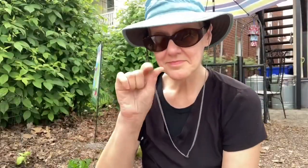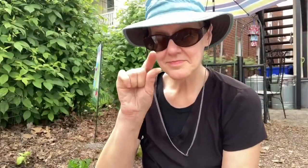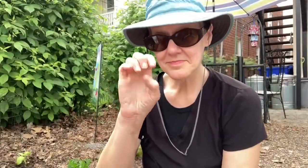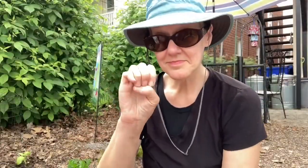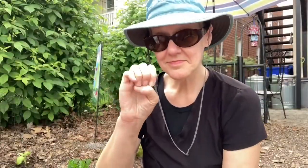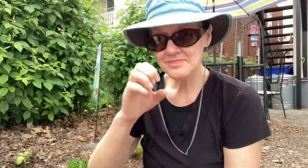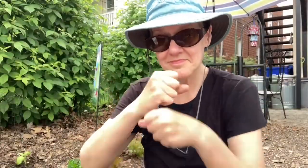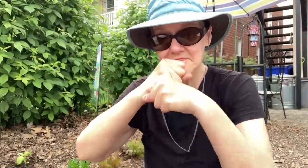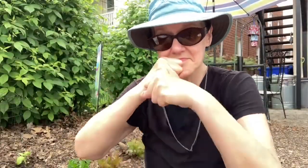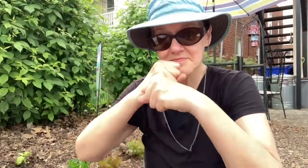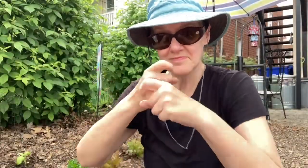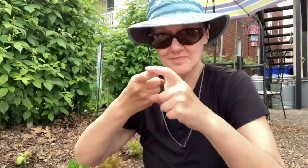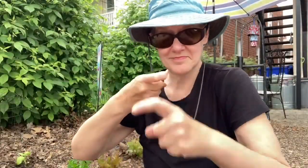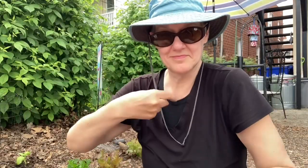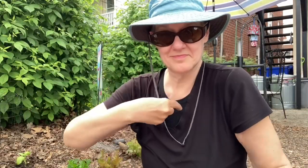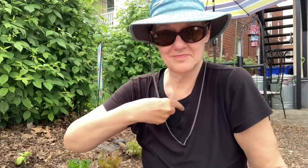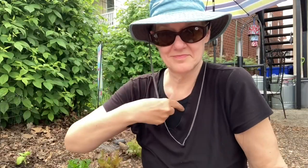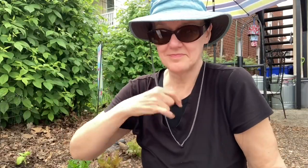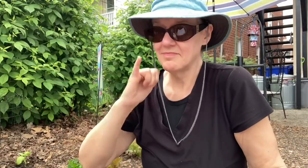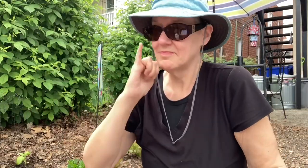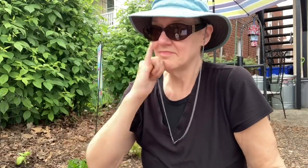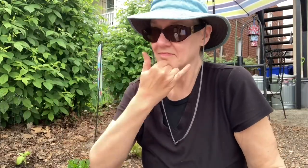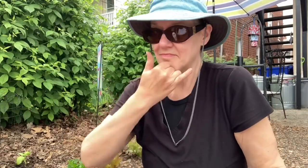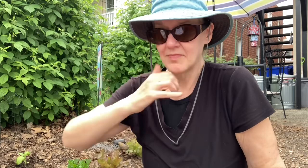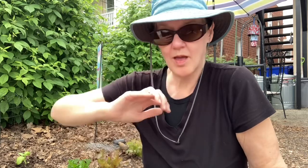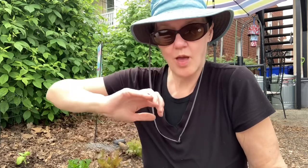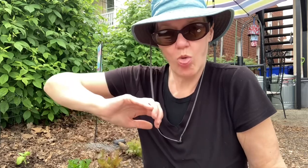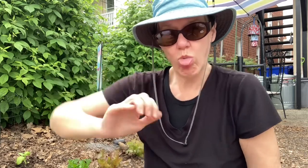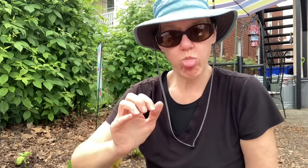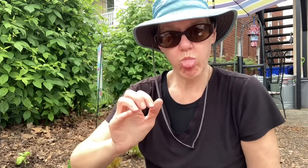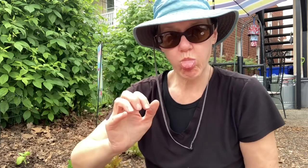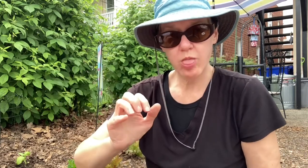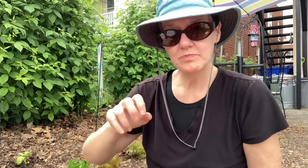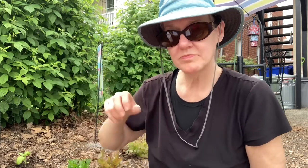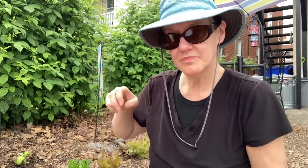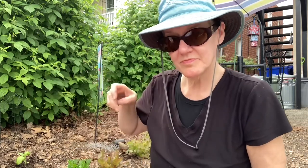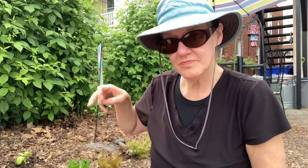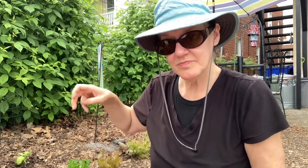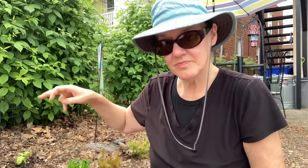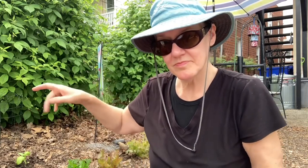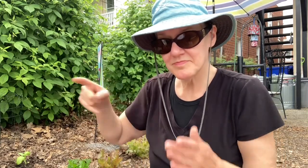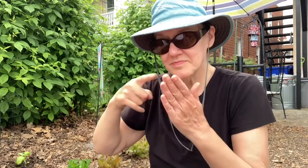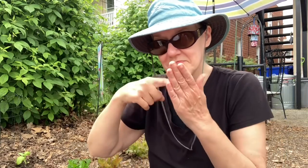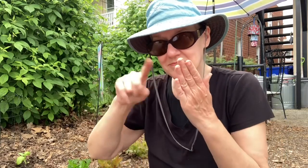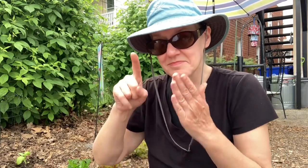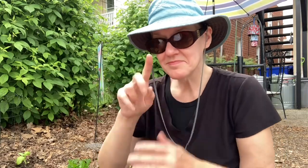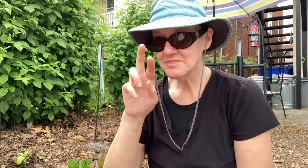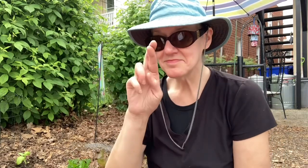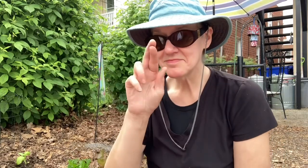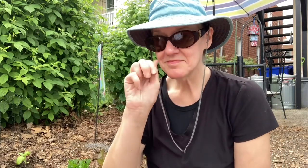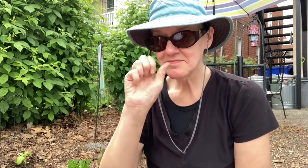And this cage, that'll protect the basil from me accidentally stepping on them. If I go to check on